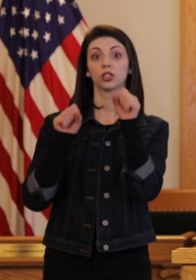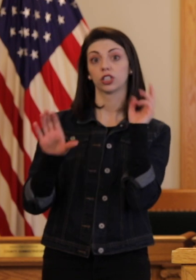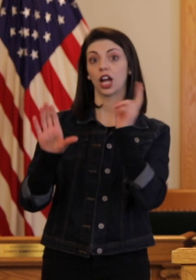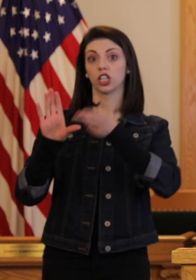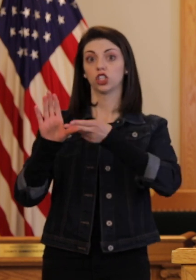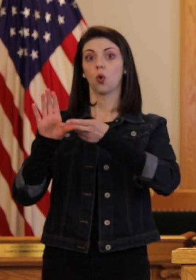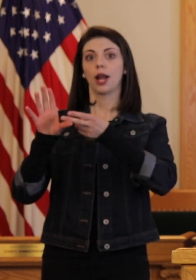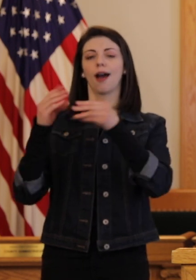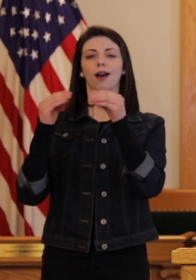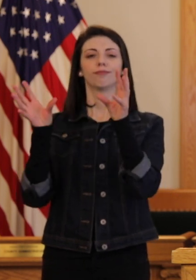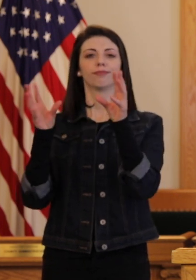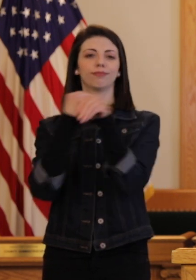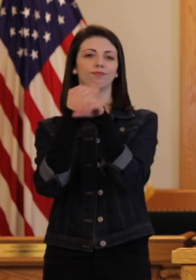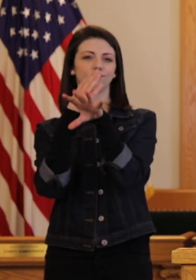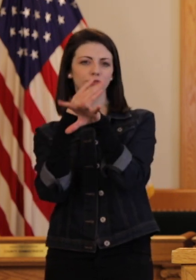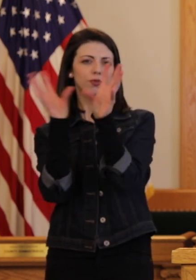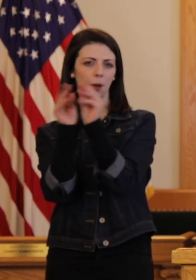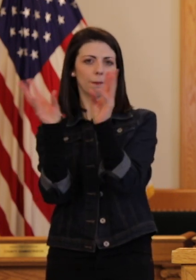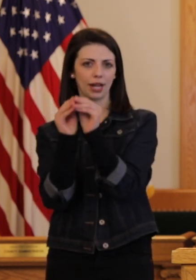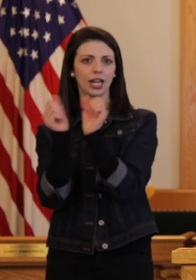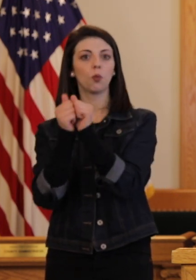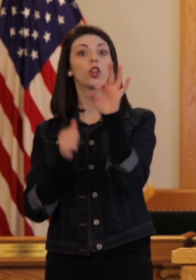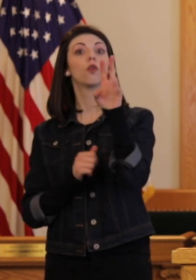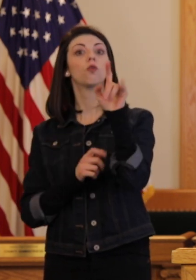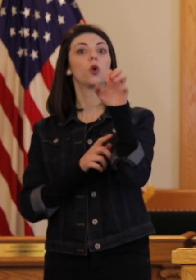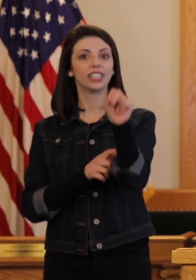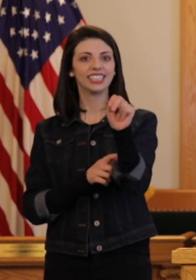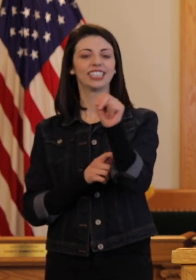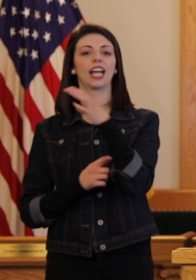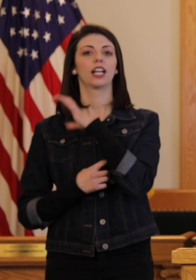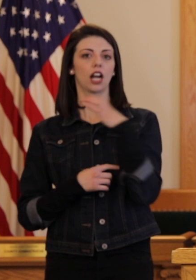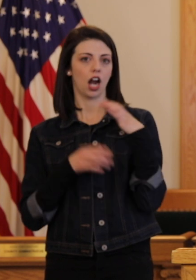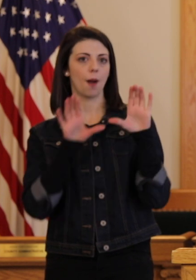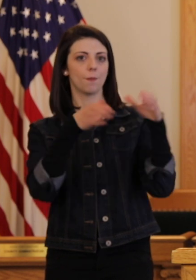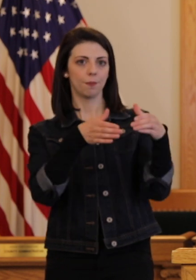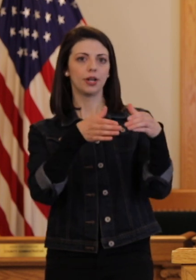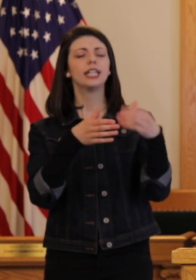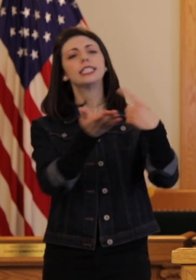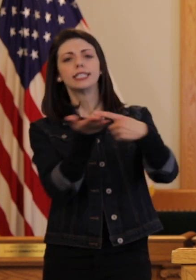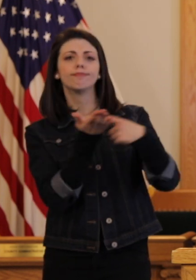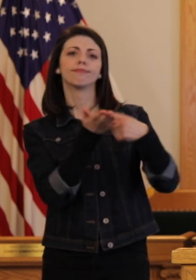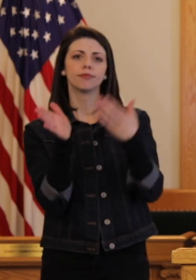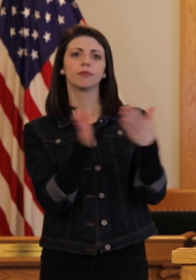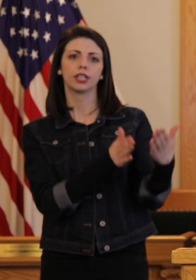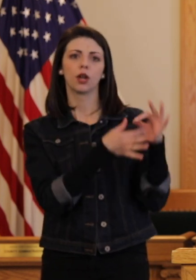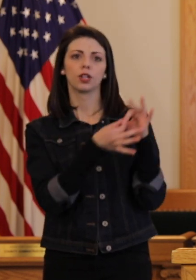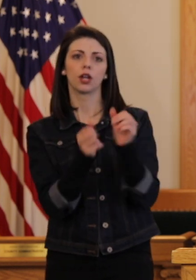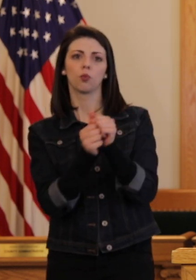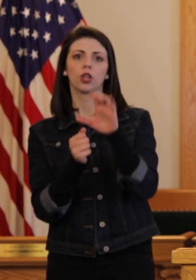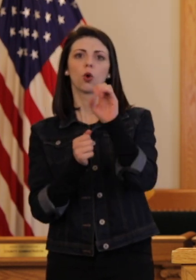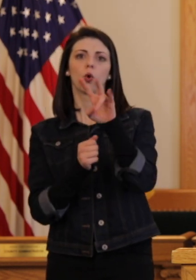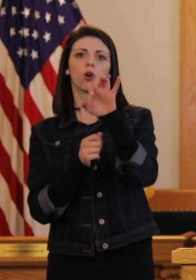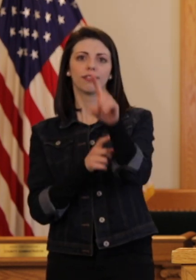Greater Oswego Fulton Chamber of Commerce to discuss local impacts of COVID-19. I will be joined by Oswego